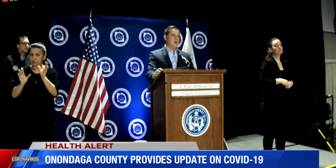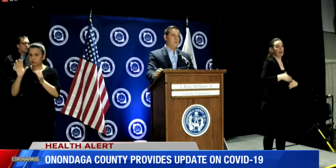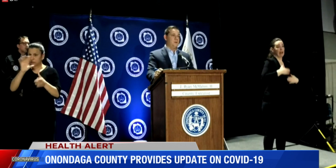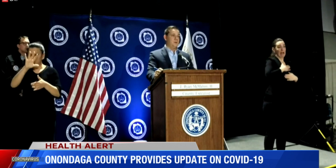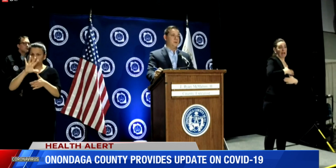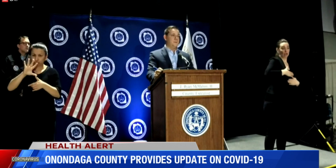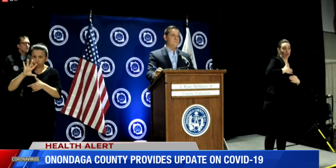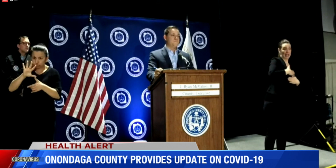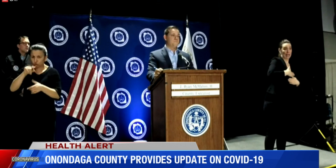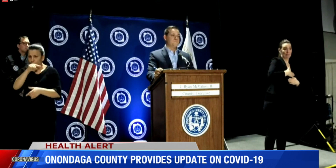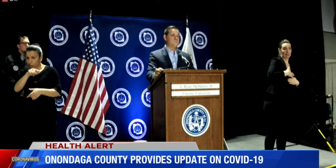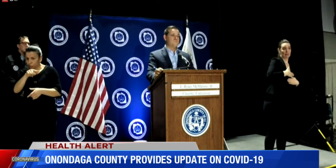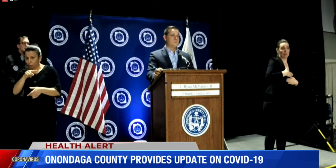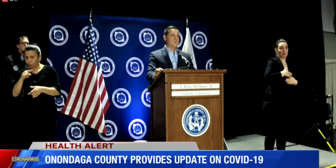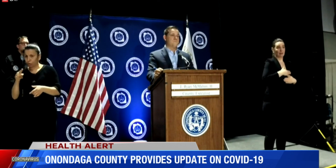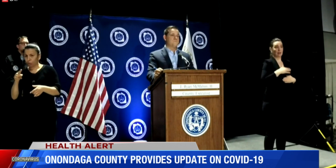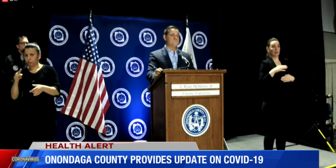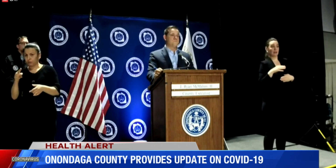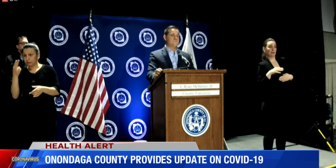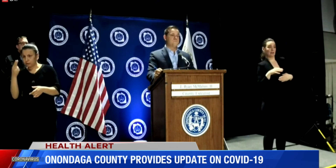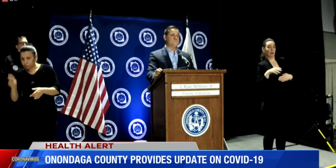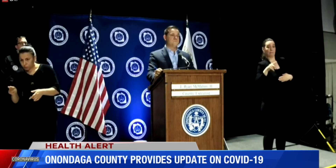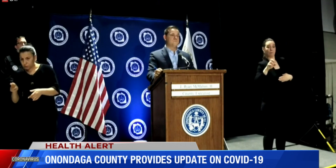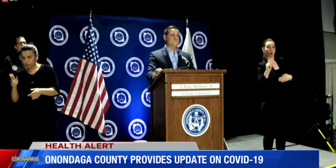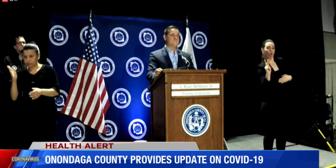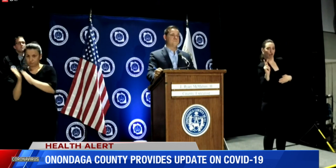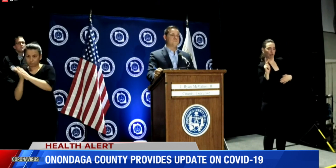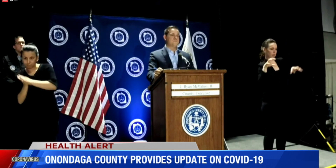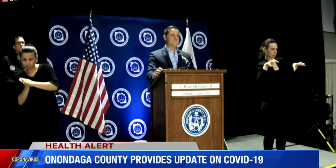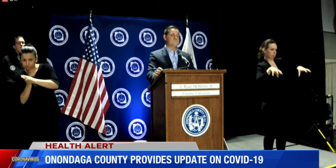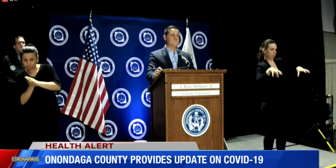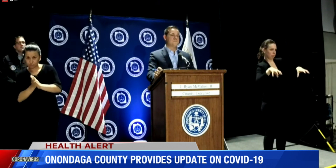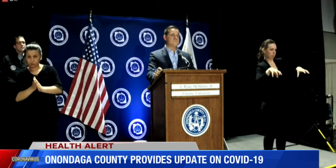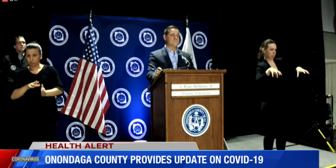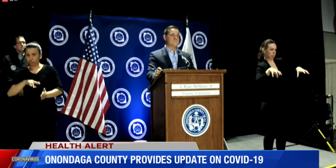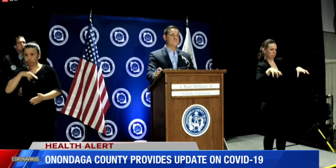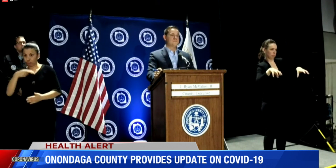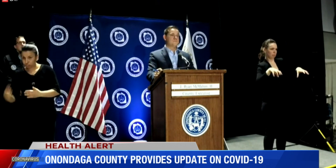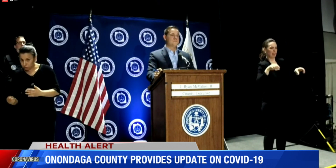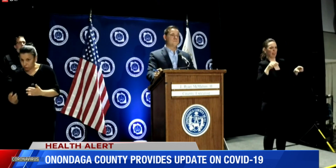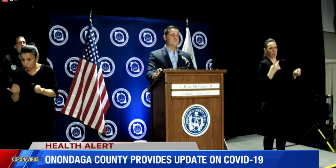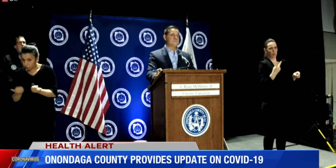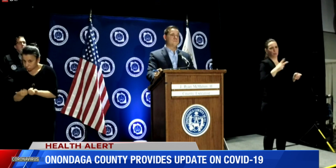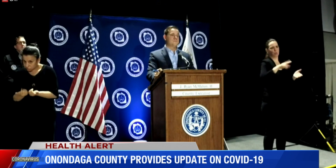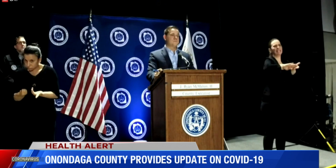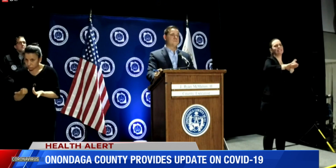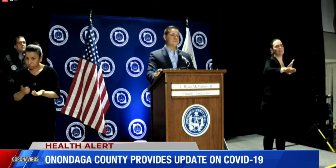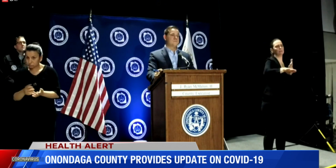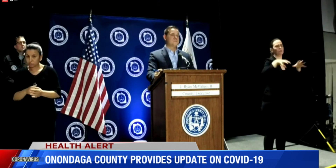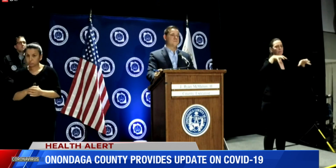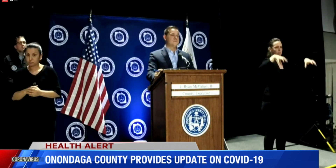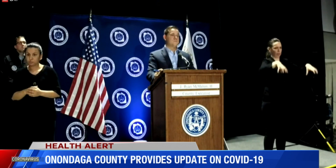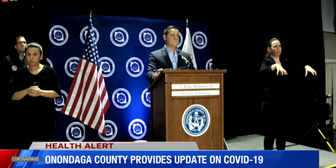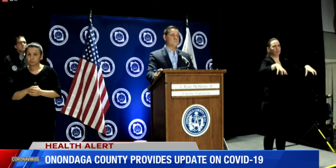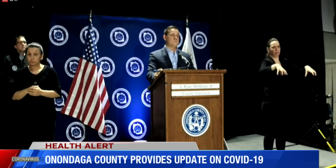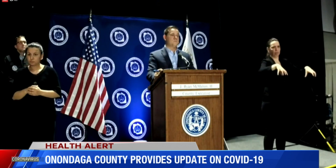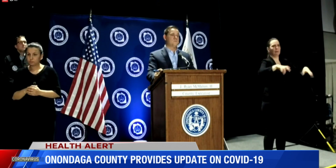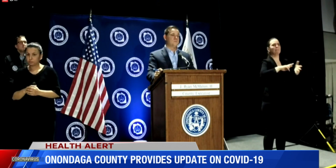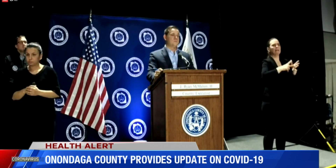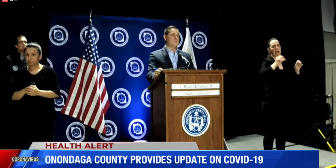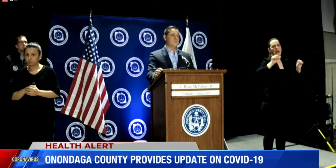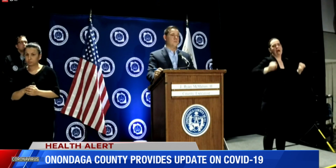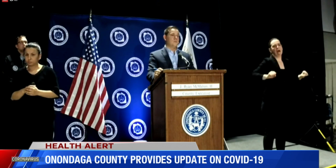the government right there. Today, the governor said that he thinks we're reaching the apex of